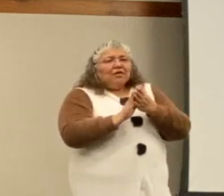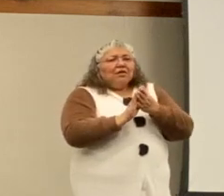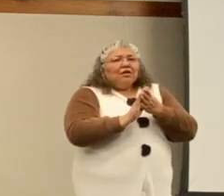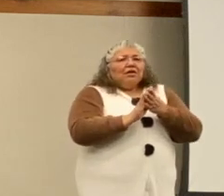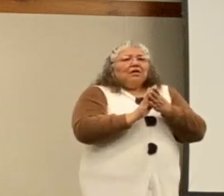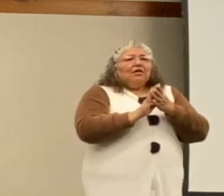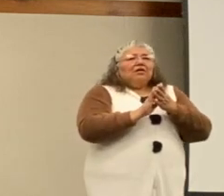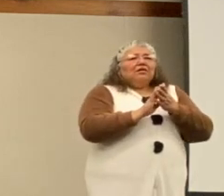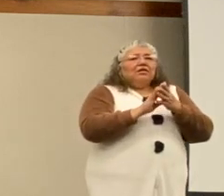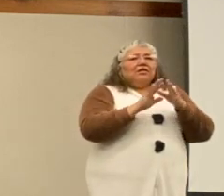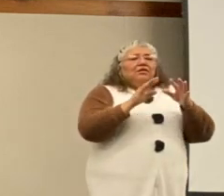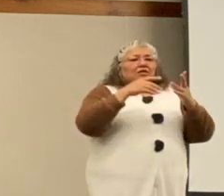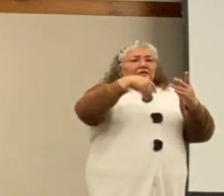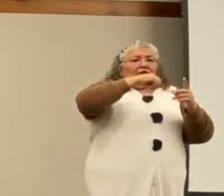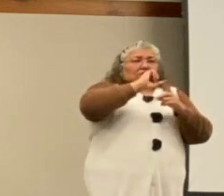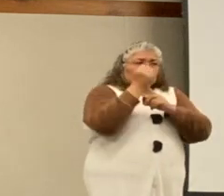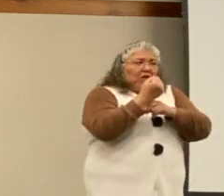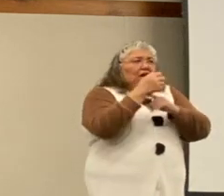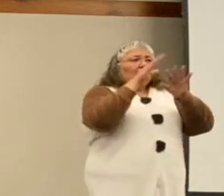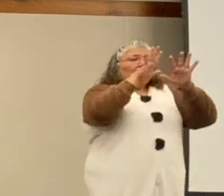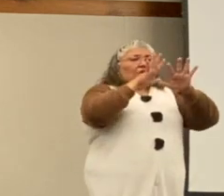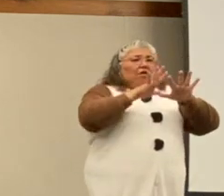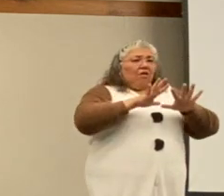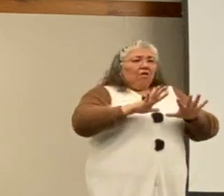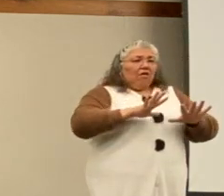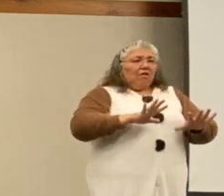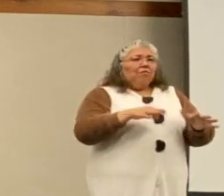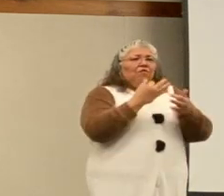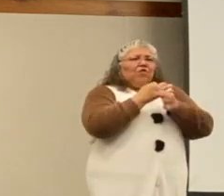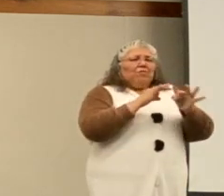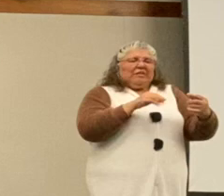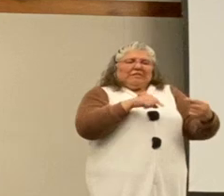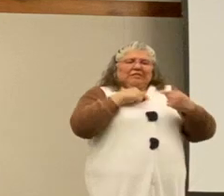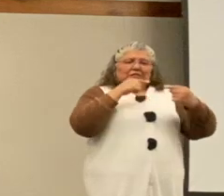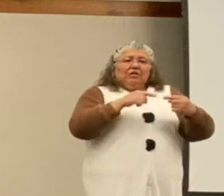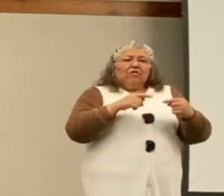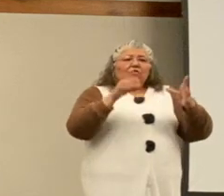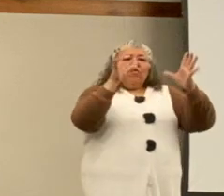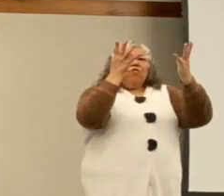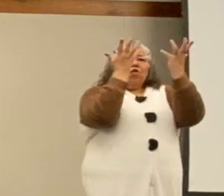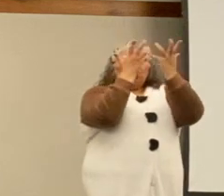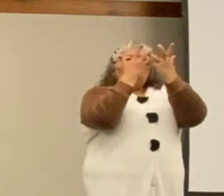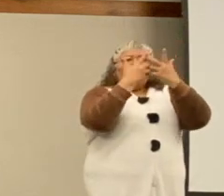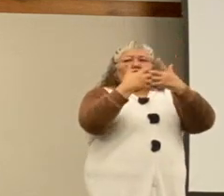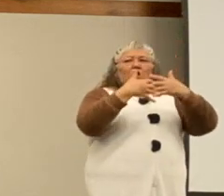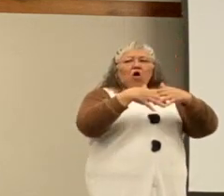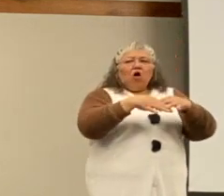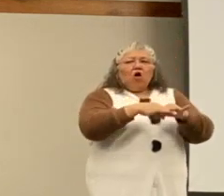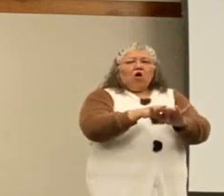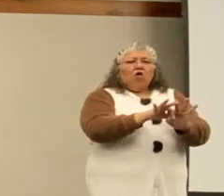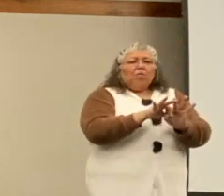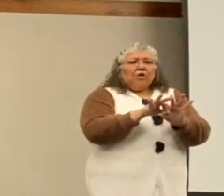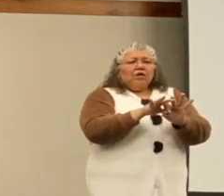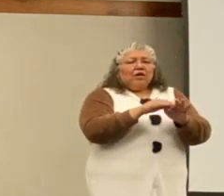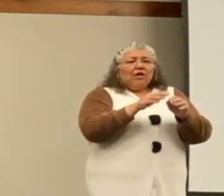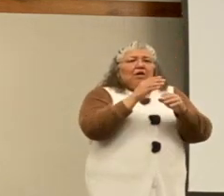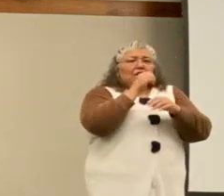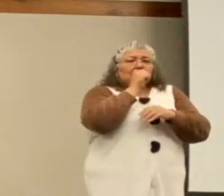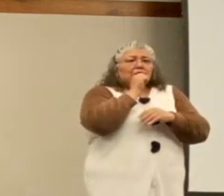of calm, a freedom from strife or discord, or harmony in personal